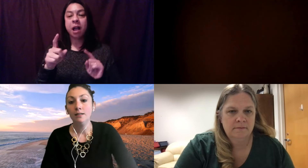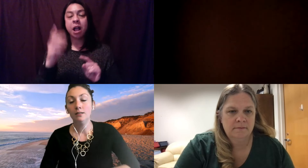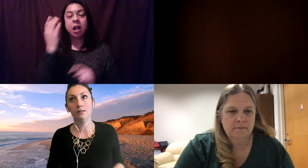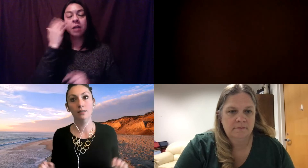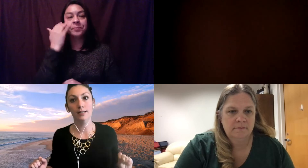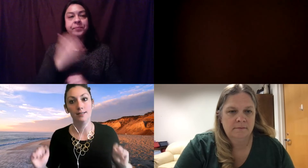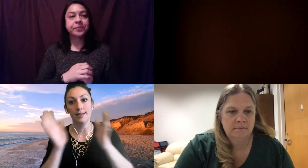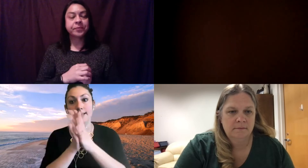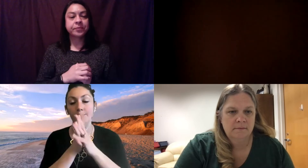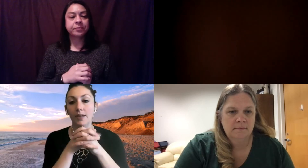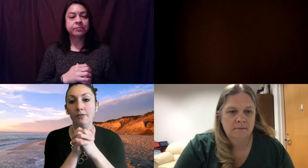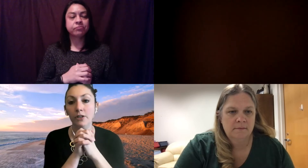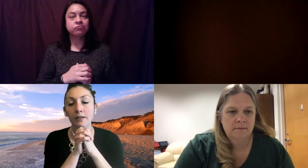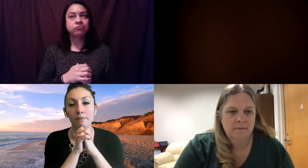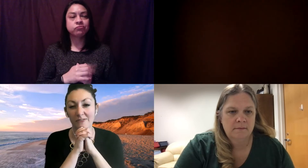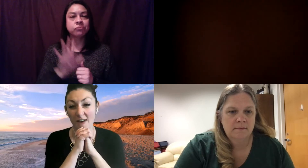every